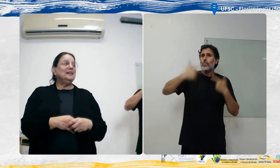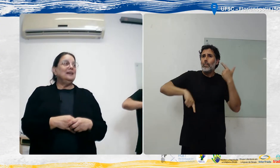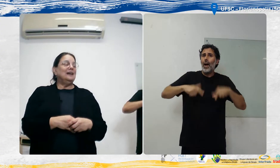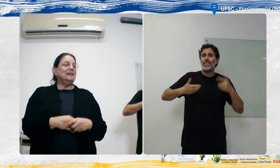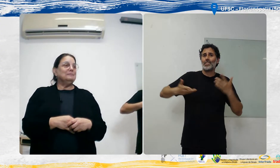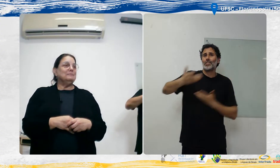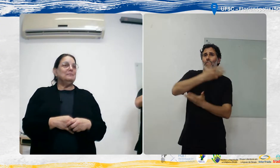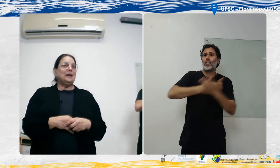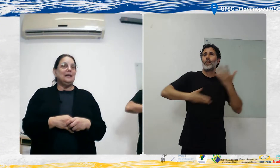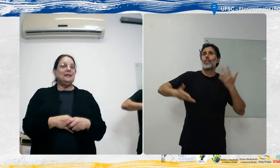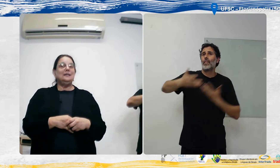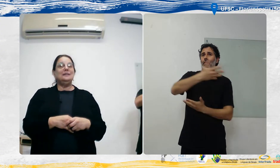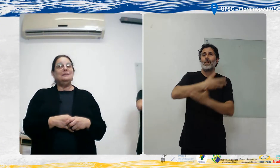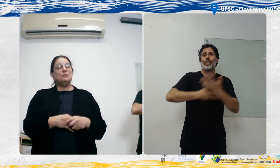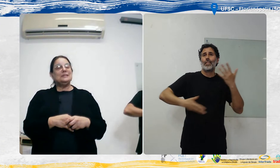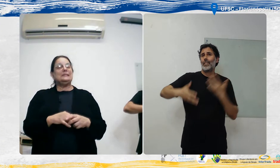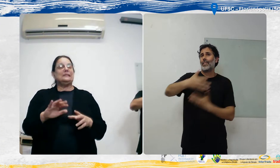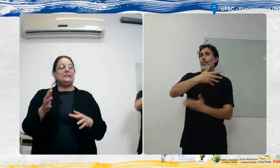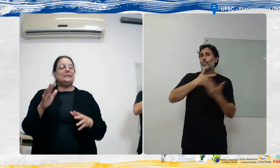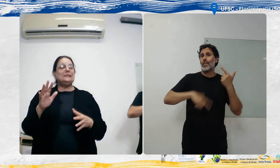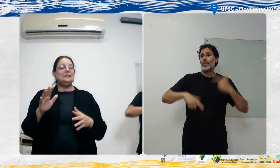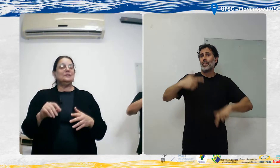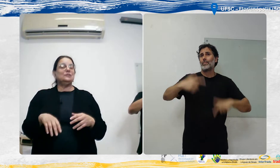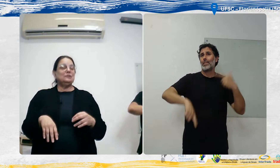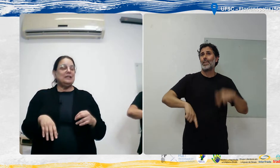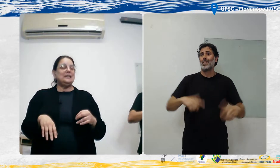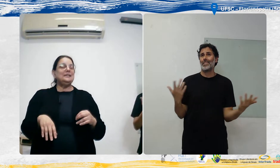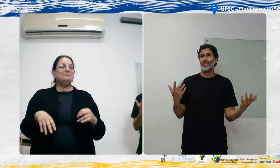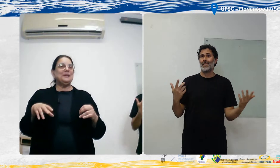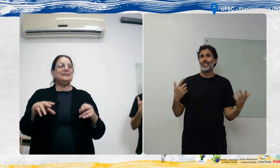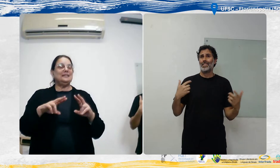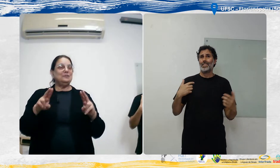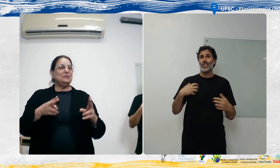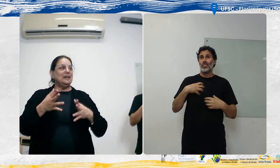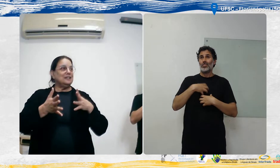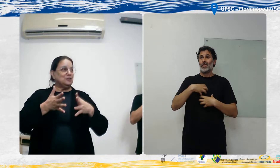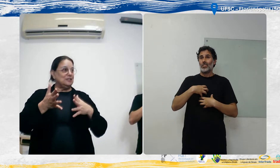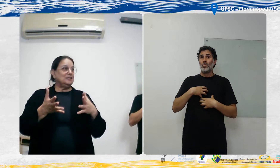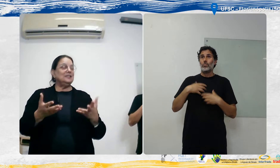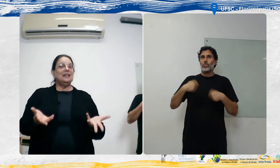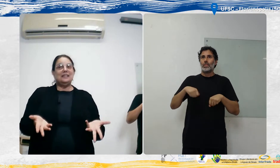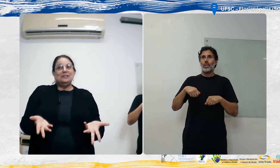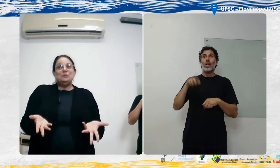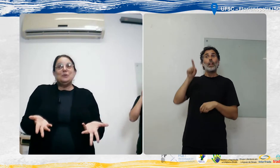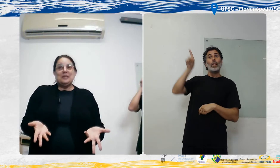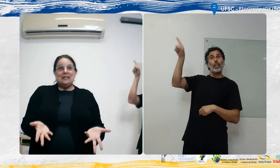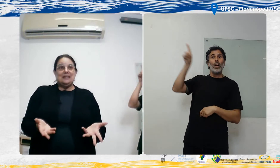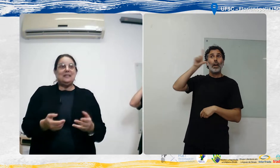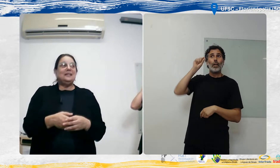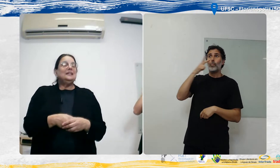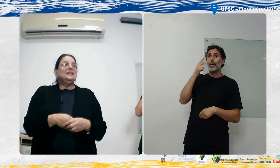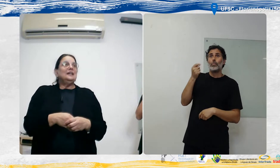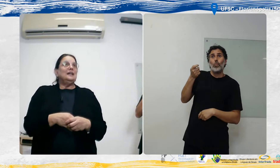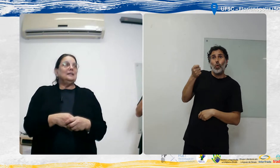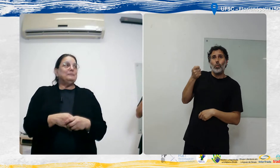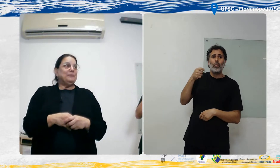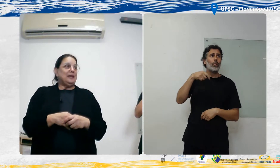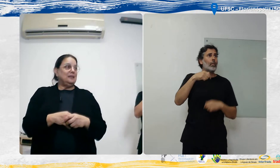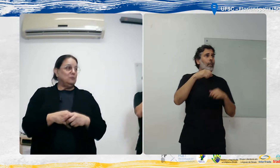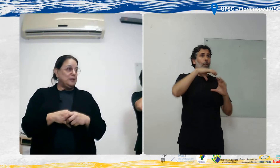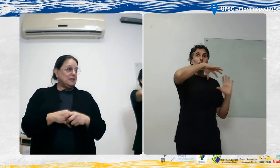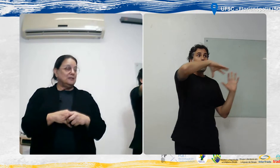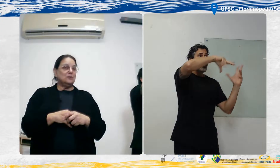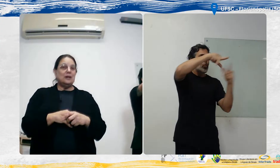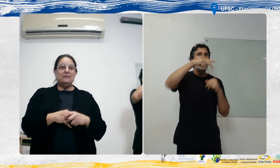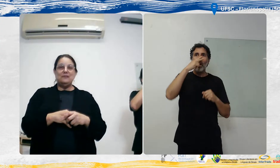anyone. My Libras is not so great, but international, I can do okay. And